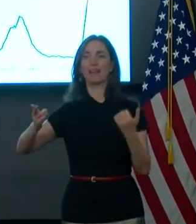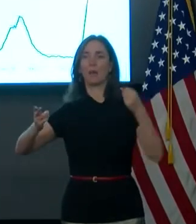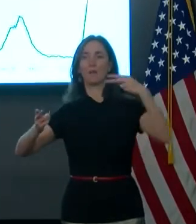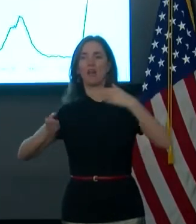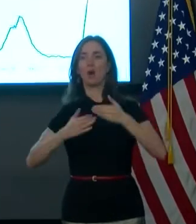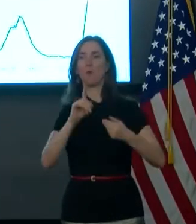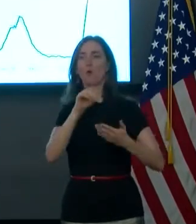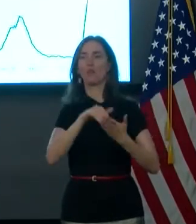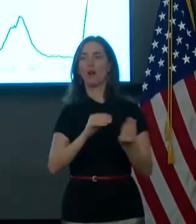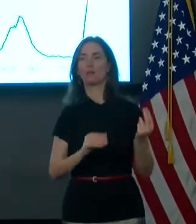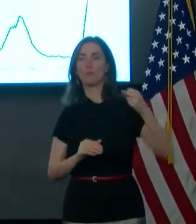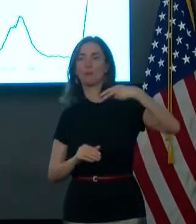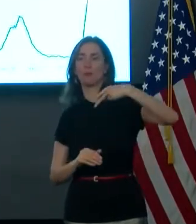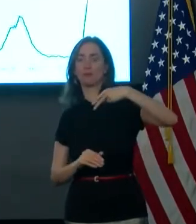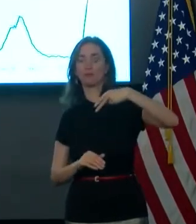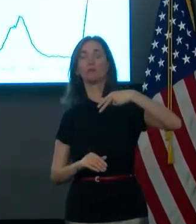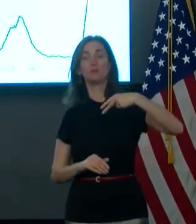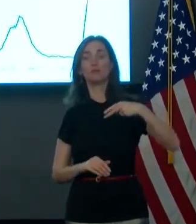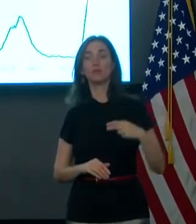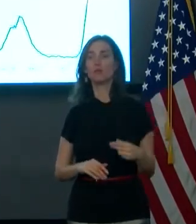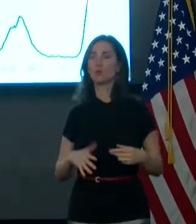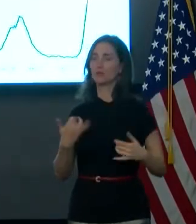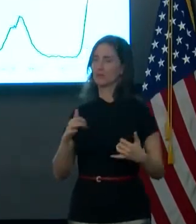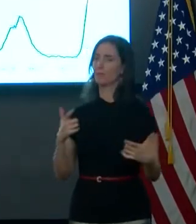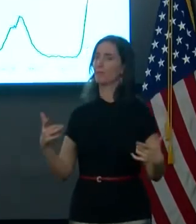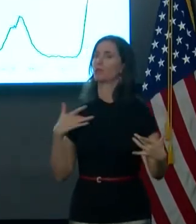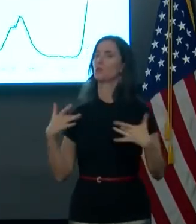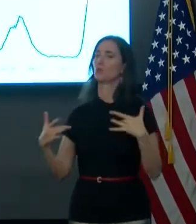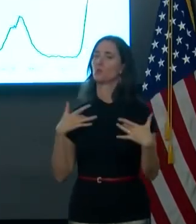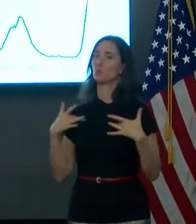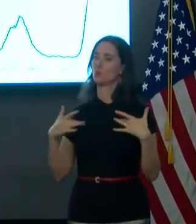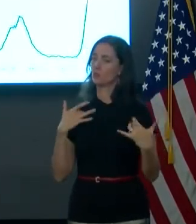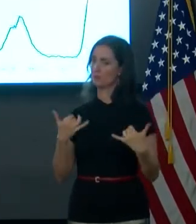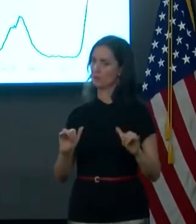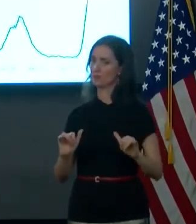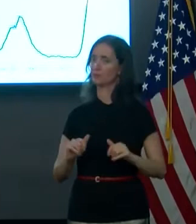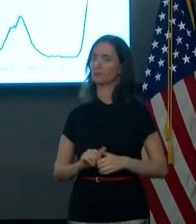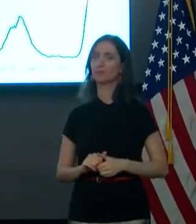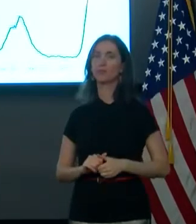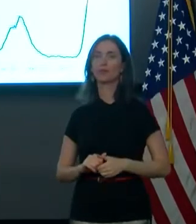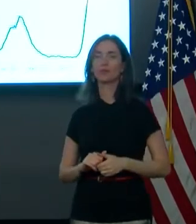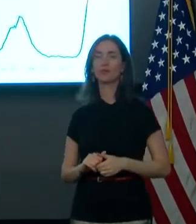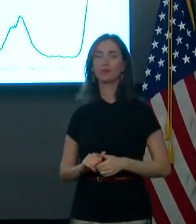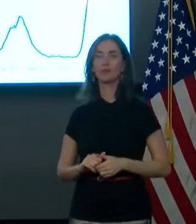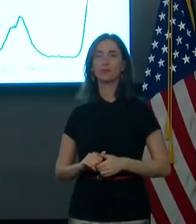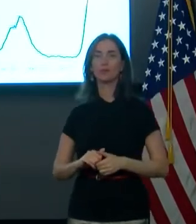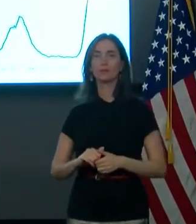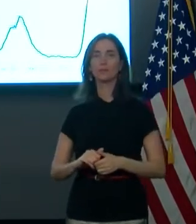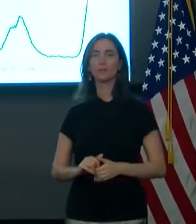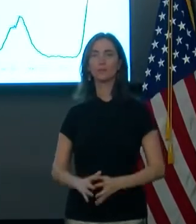that remains a big point of concern for us.